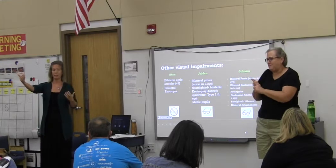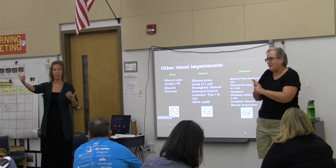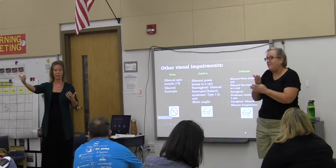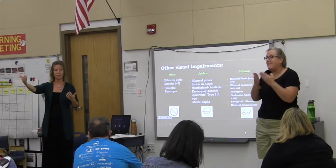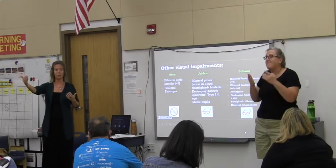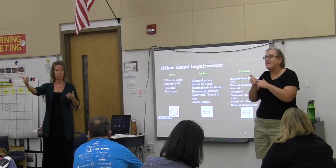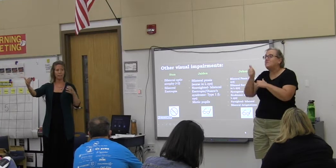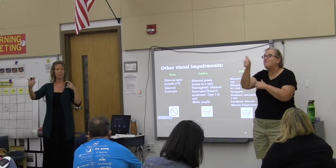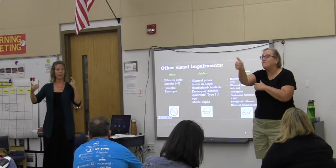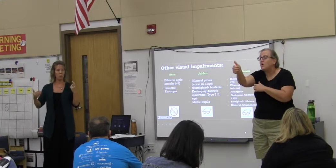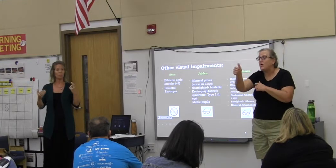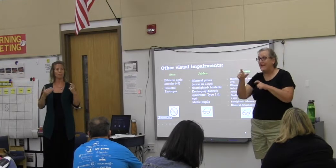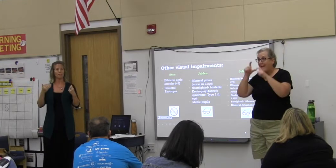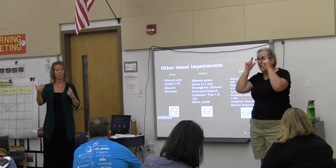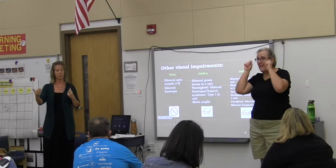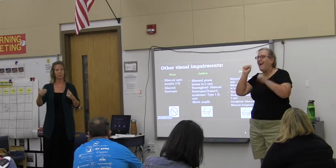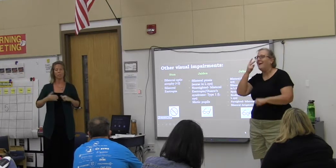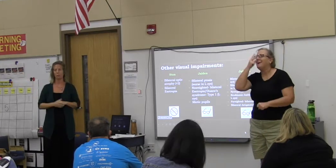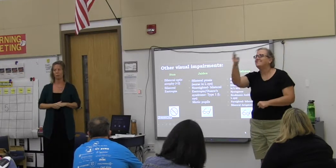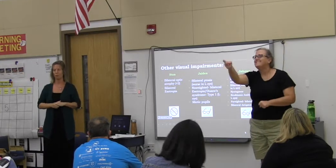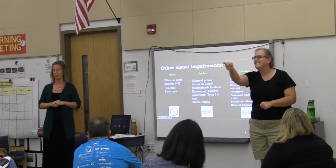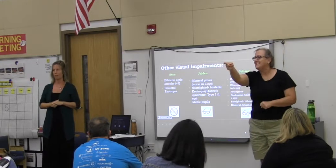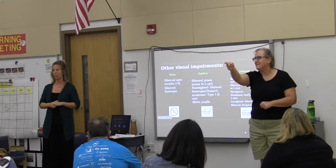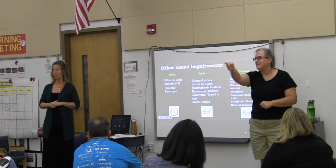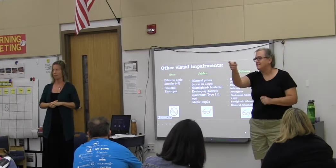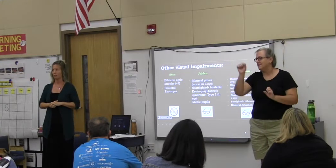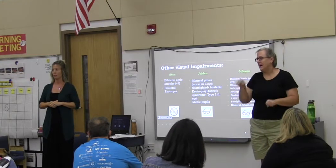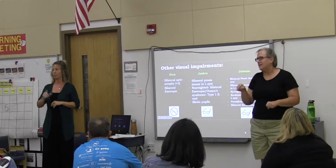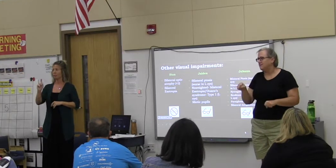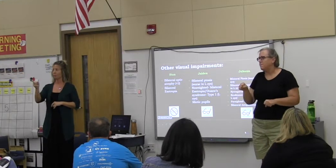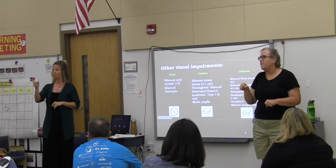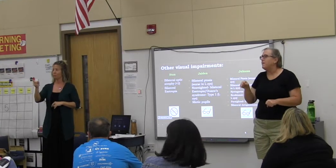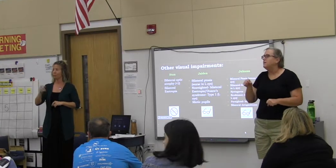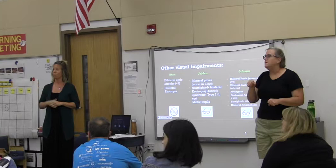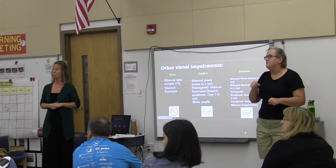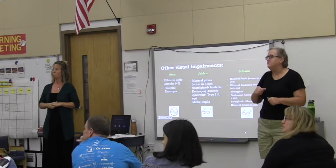when he has his glasses on, it's going to help him see things a little bit further in the